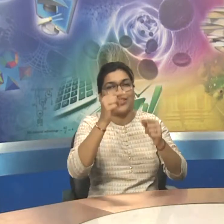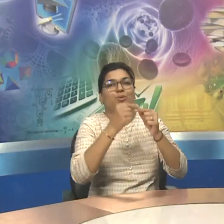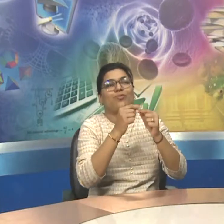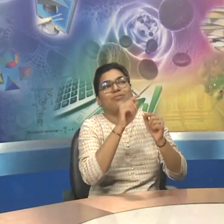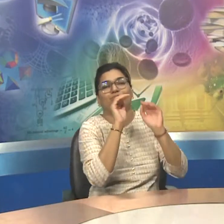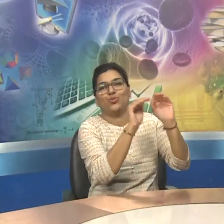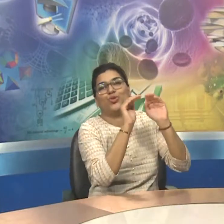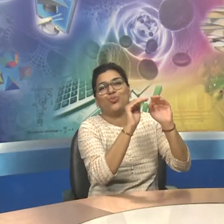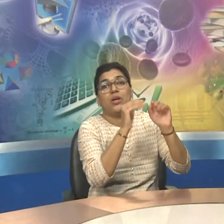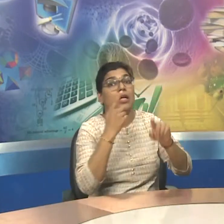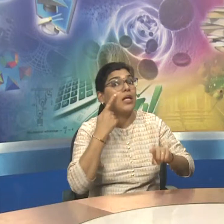people.